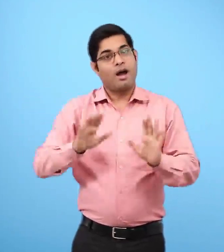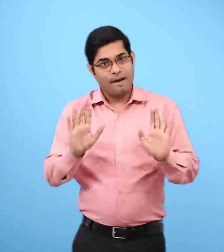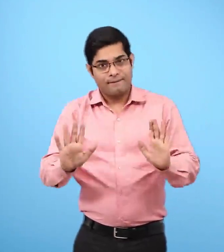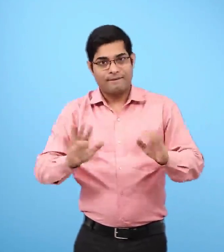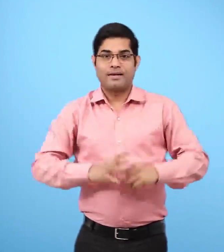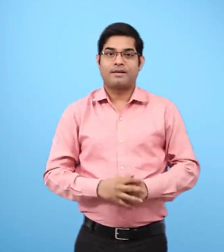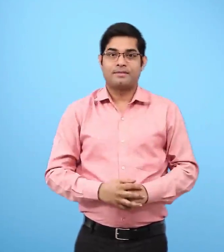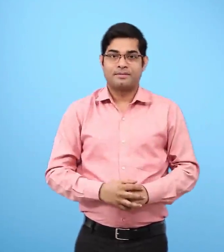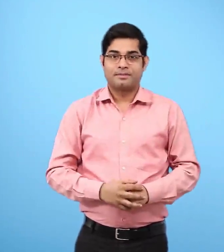a question.